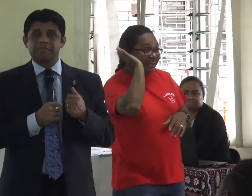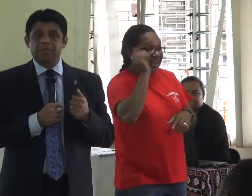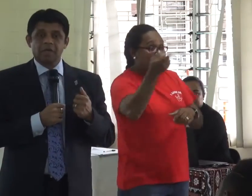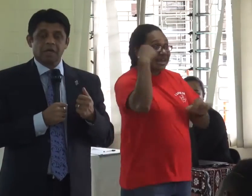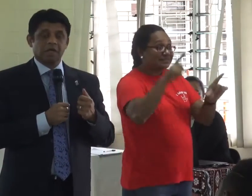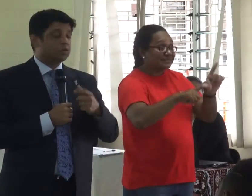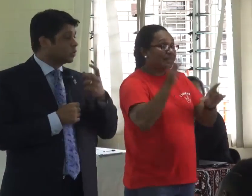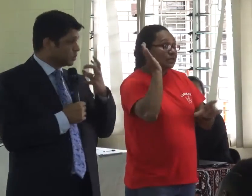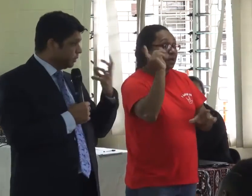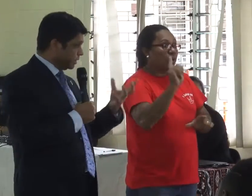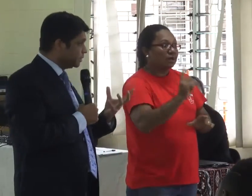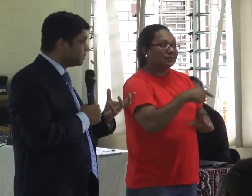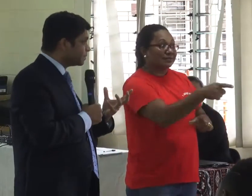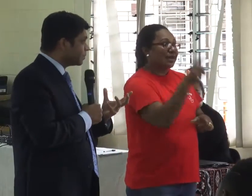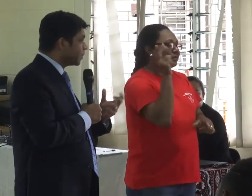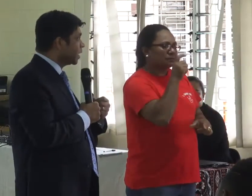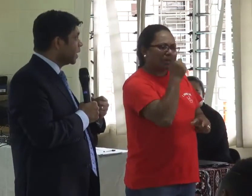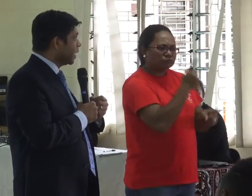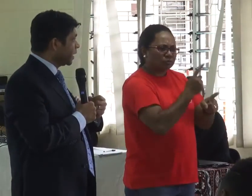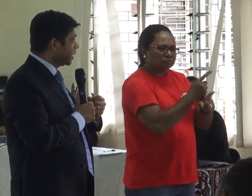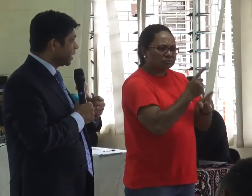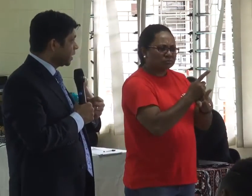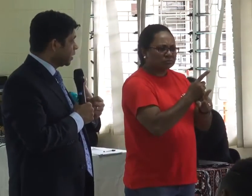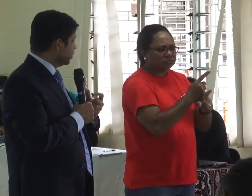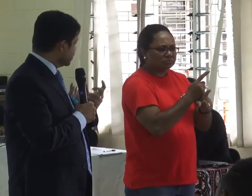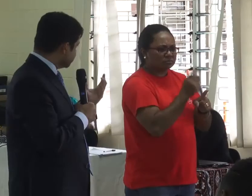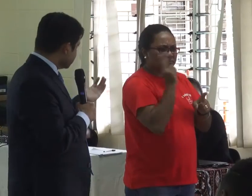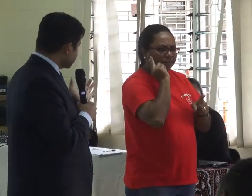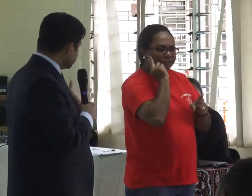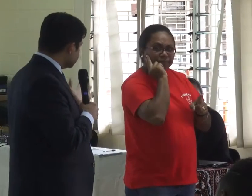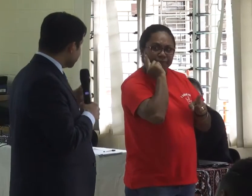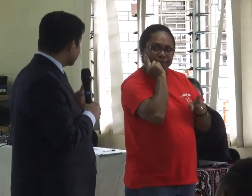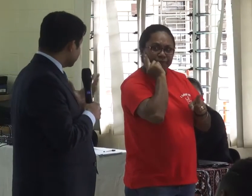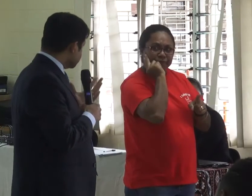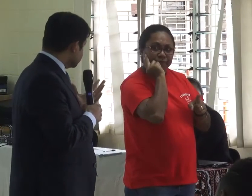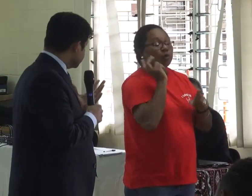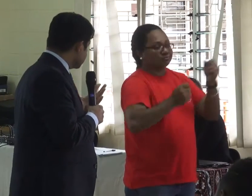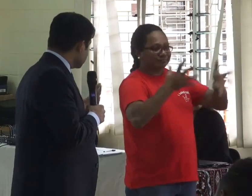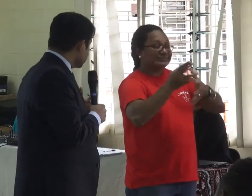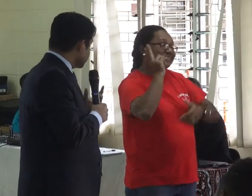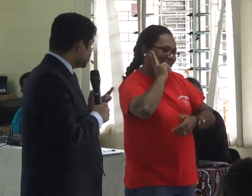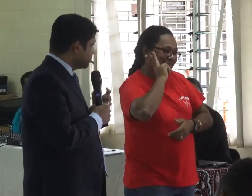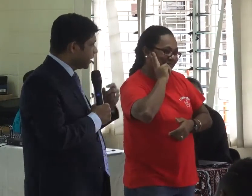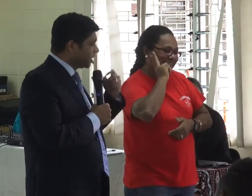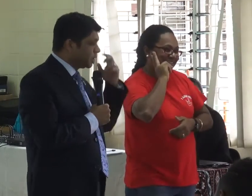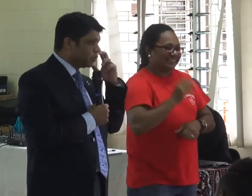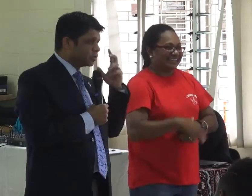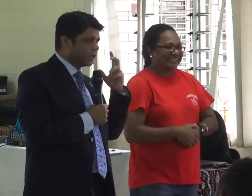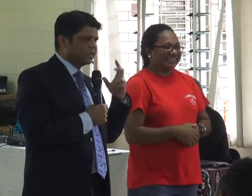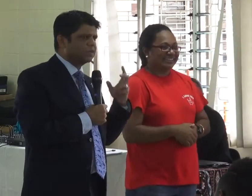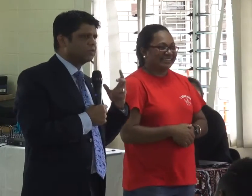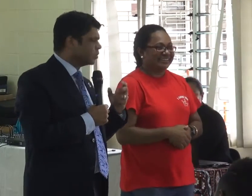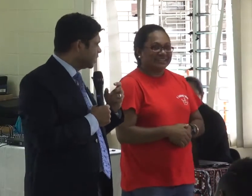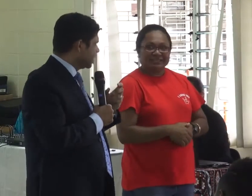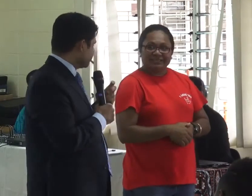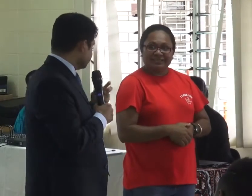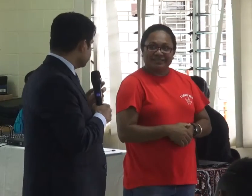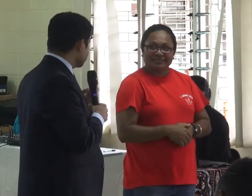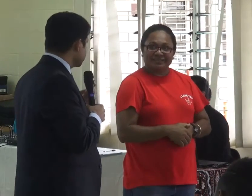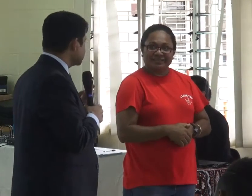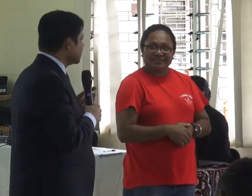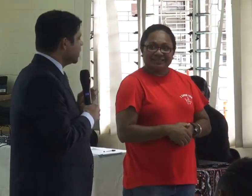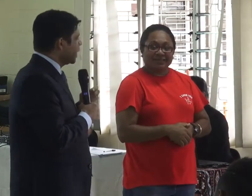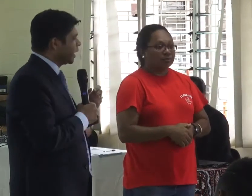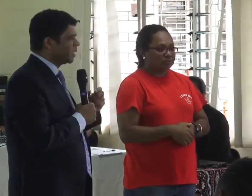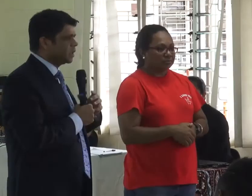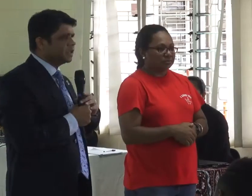actually, he could not speak. And he spoke actually with sign language. He speak, and he also, I think, could not hear from